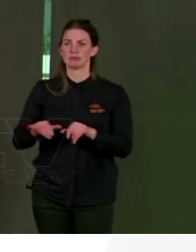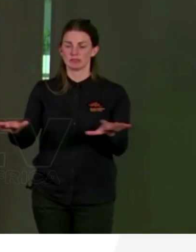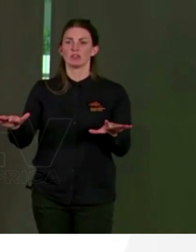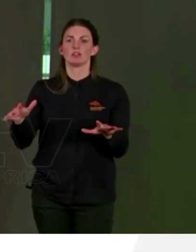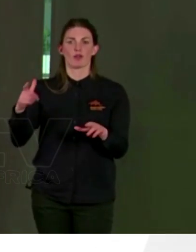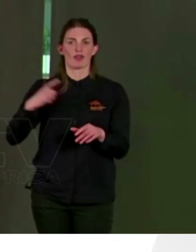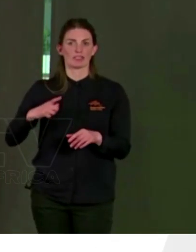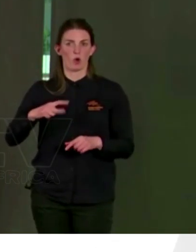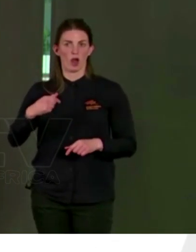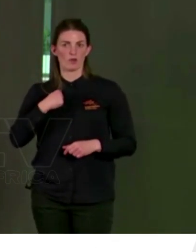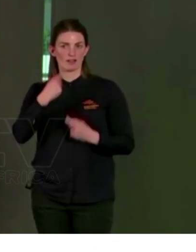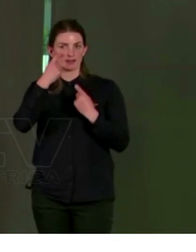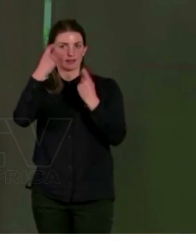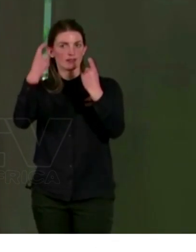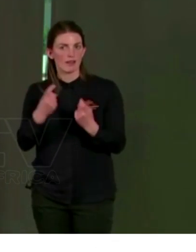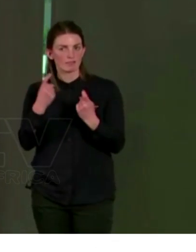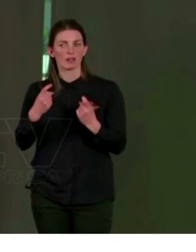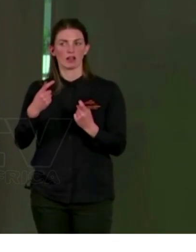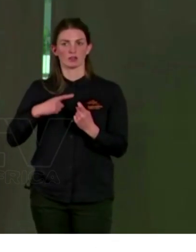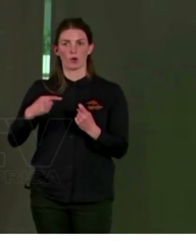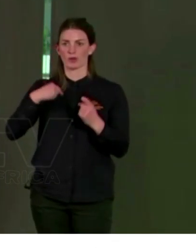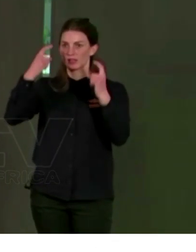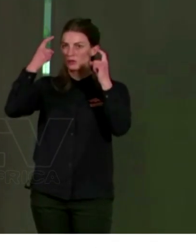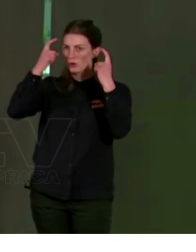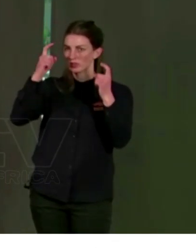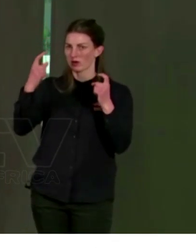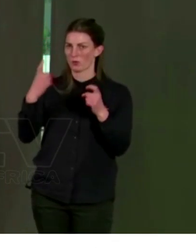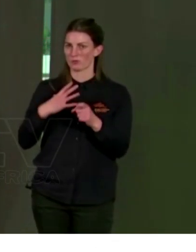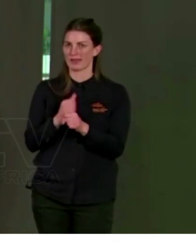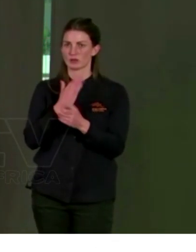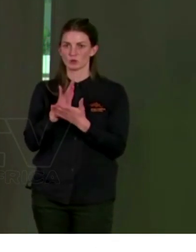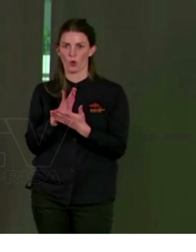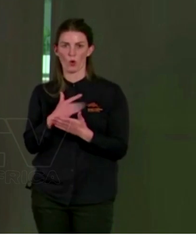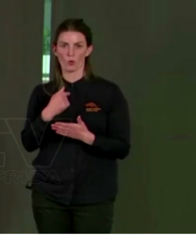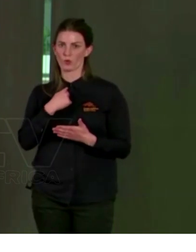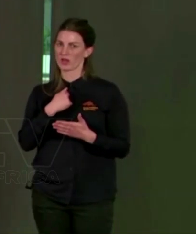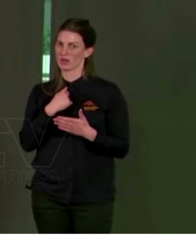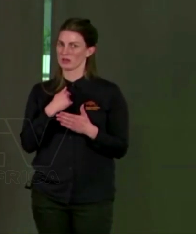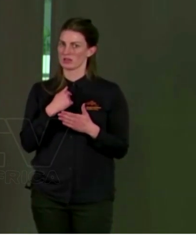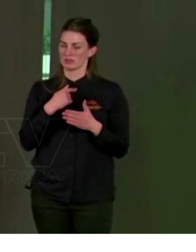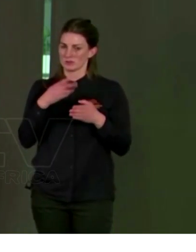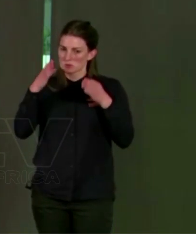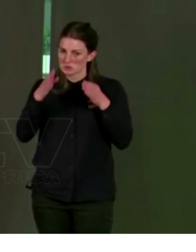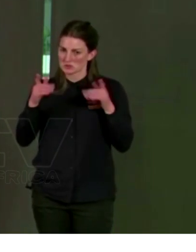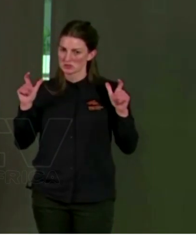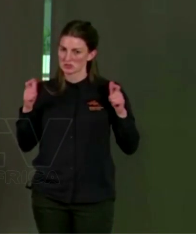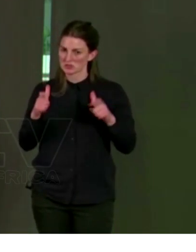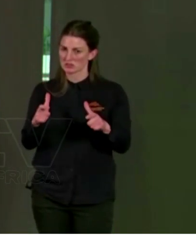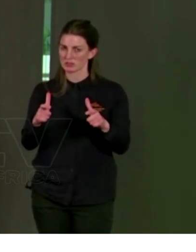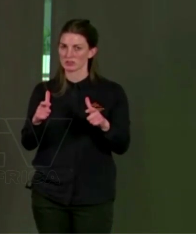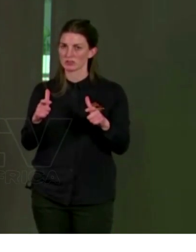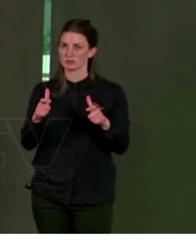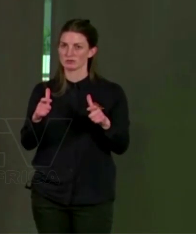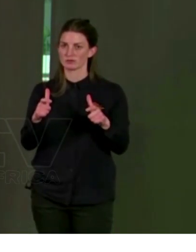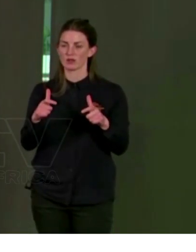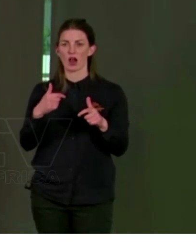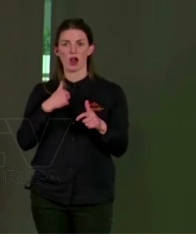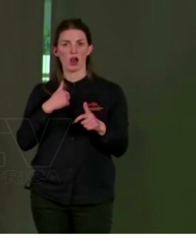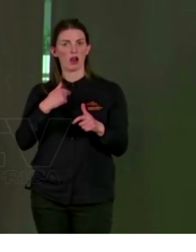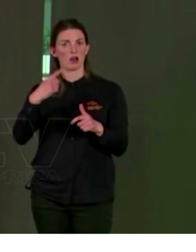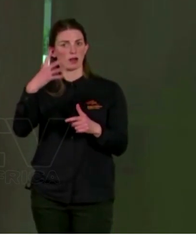I'm not taking this one lightly at all. I'm confident that we're doing everything we possibly can to get on top of this, and I'm confident